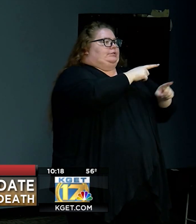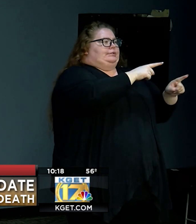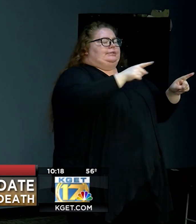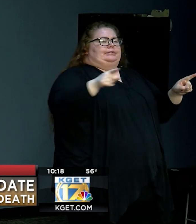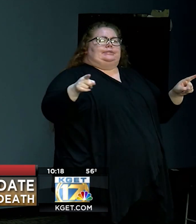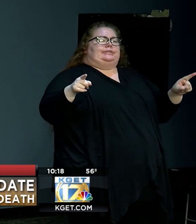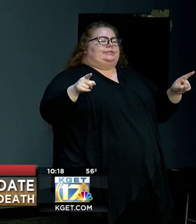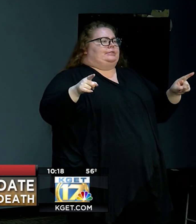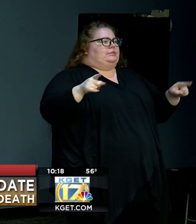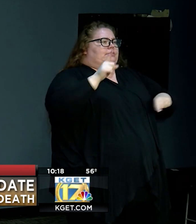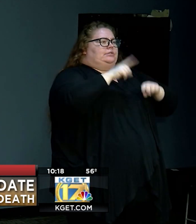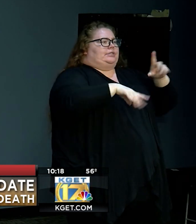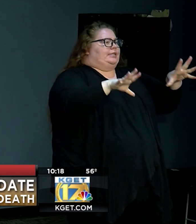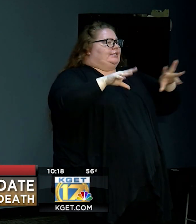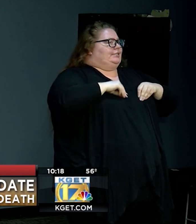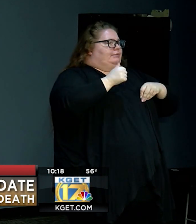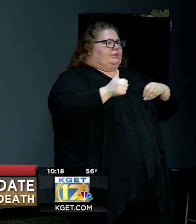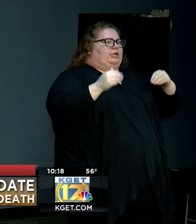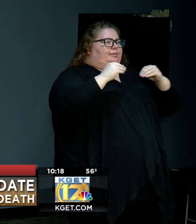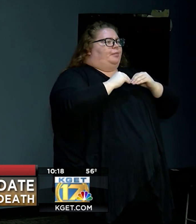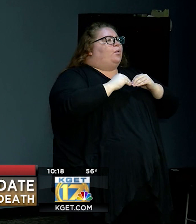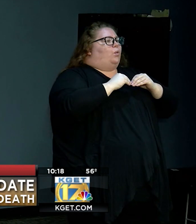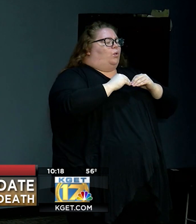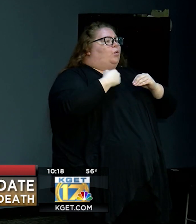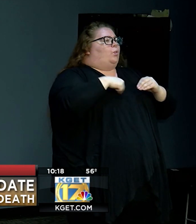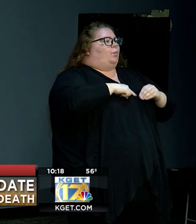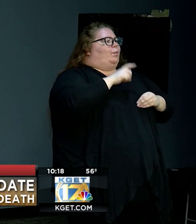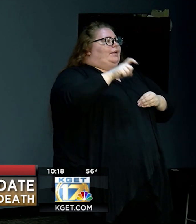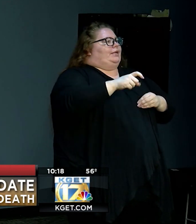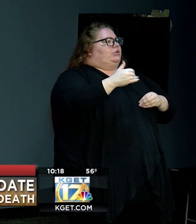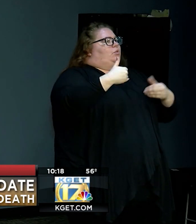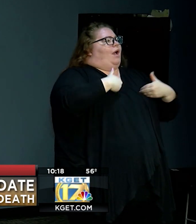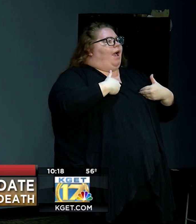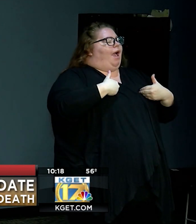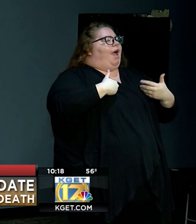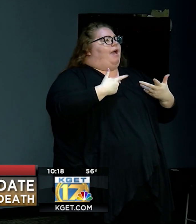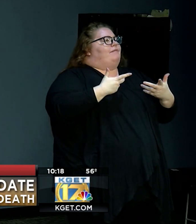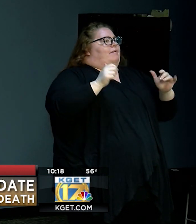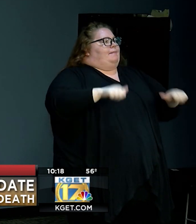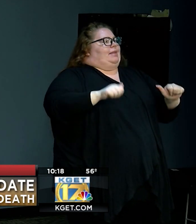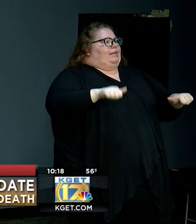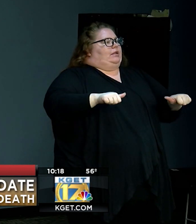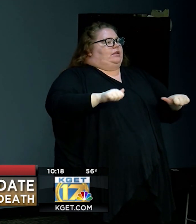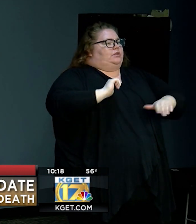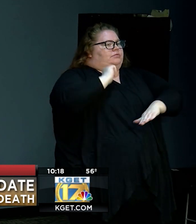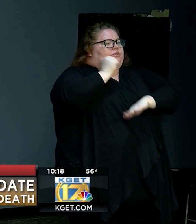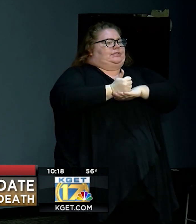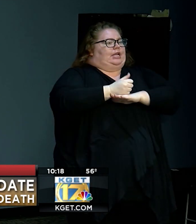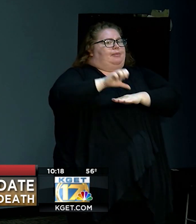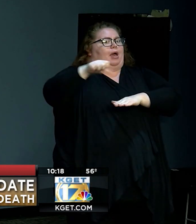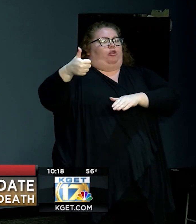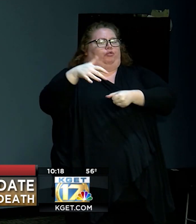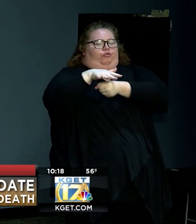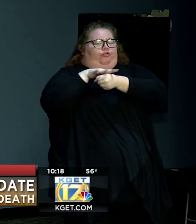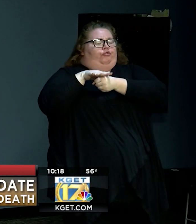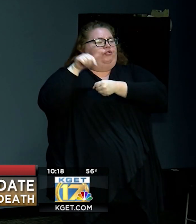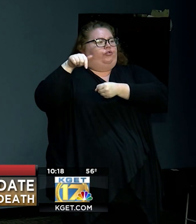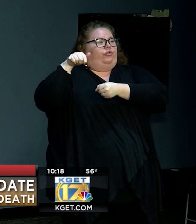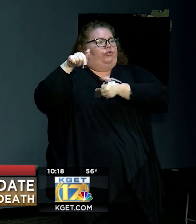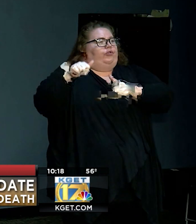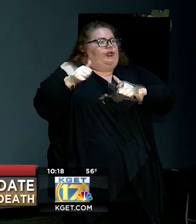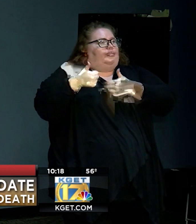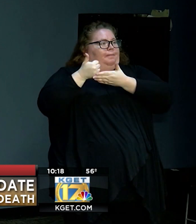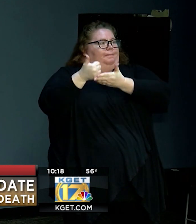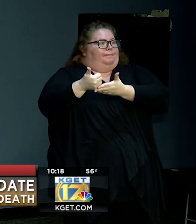take admissions and ICU patients, we need to have an ability to care for those individuals that exceed those